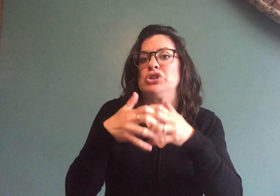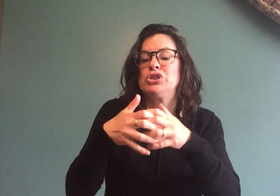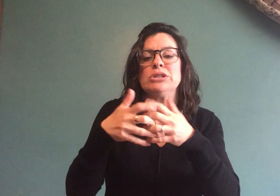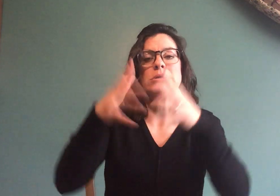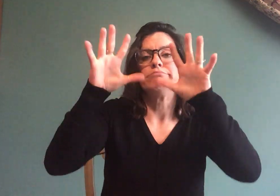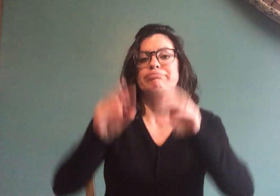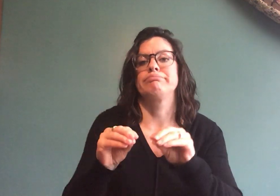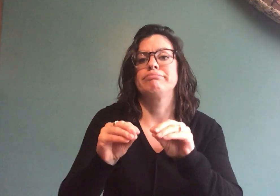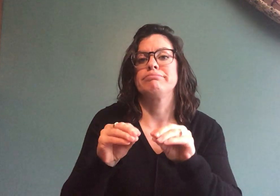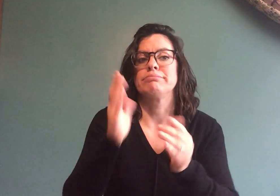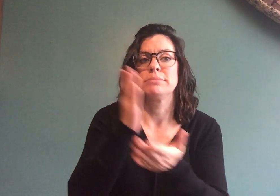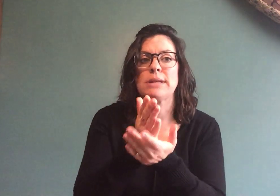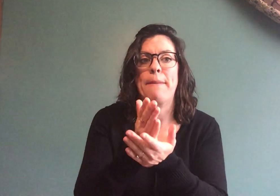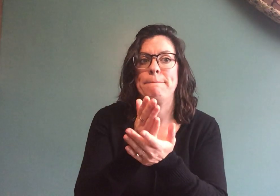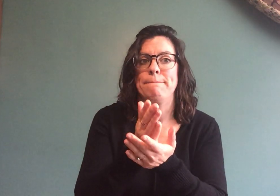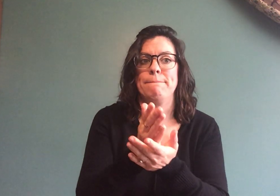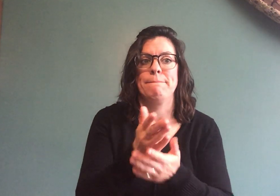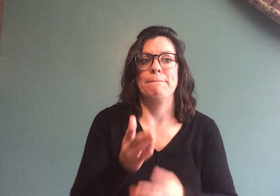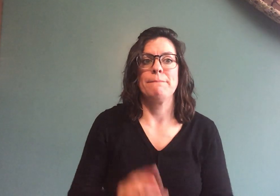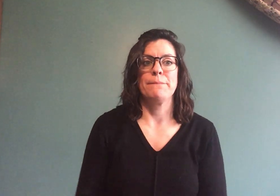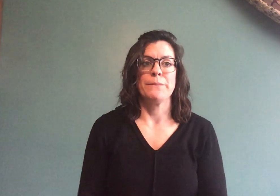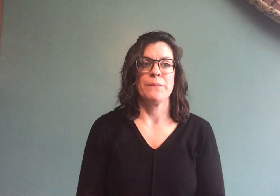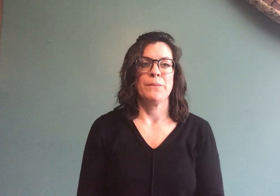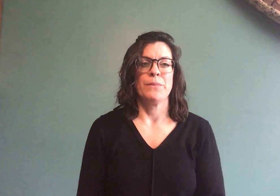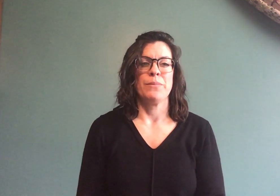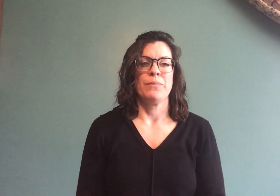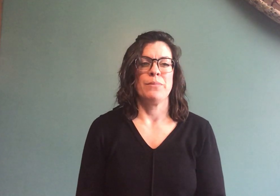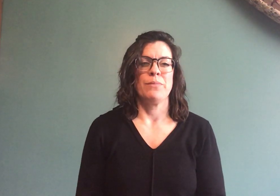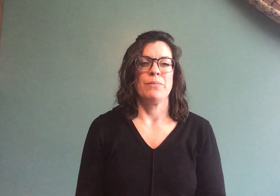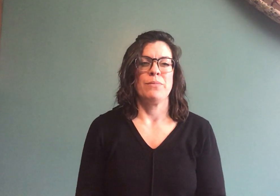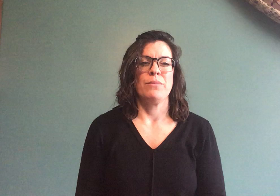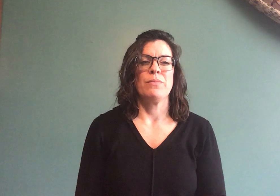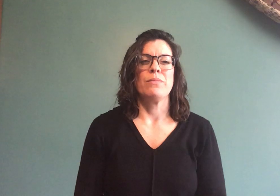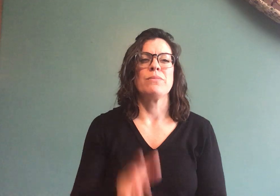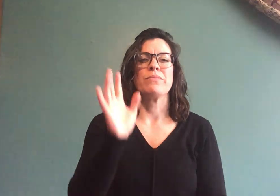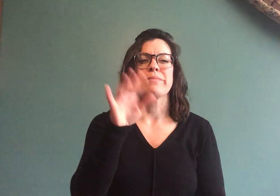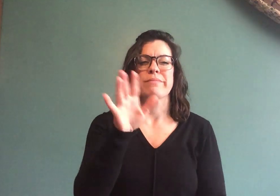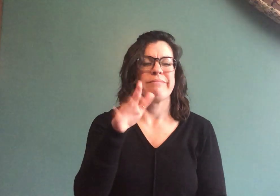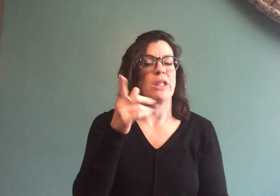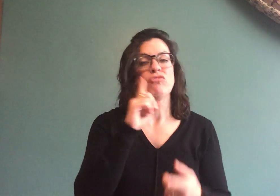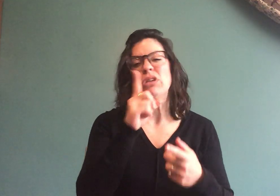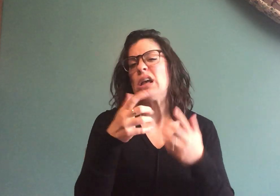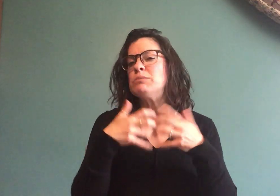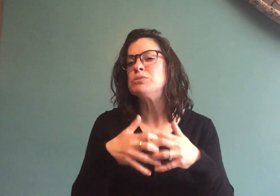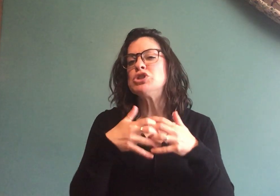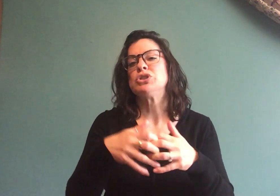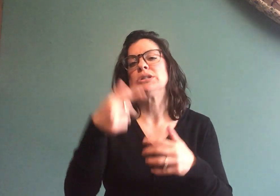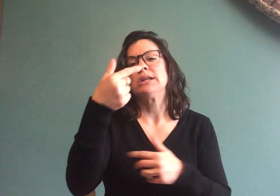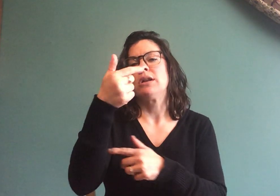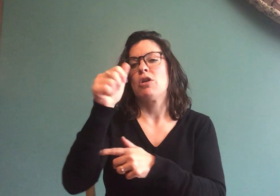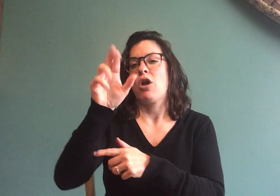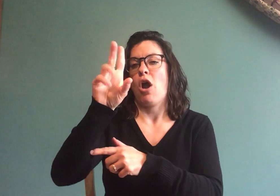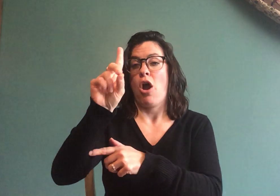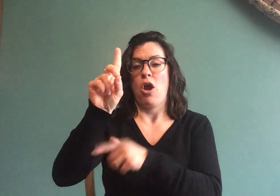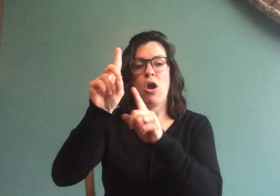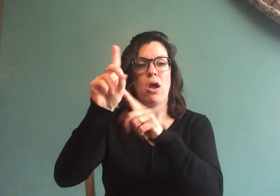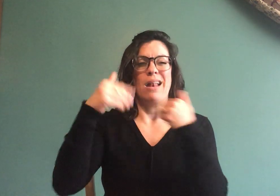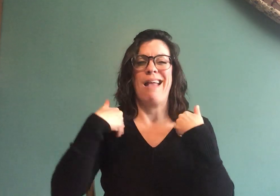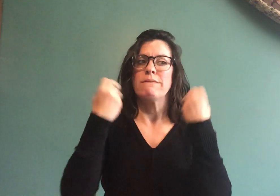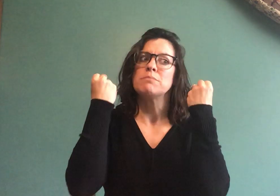all about. All right, look, they come in all different shapes and sizes. Depends on the motor, depends on